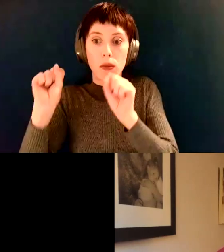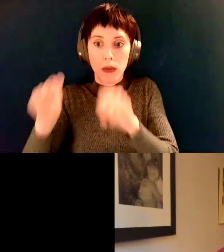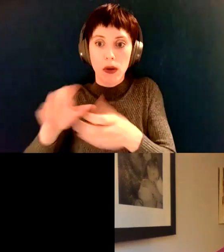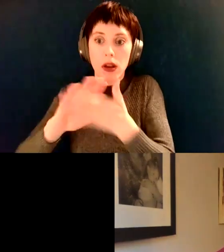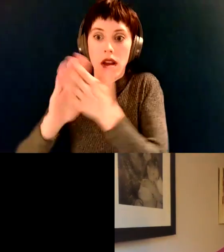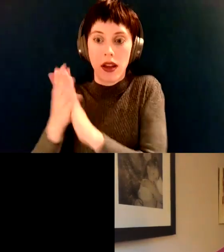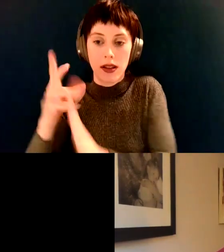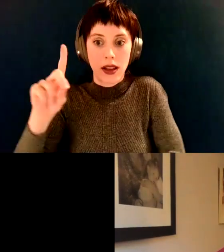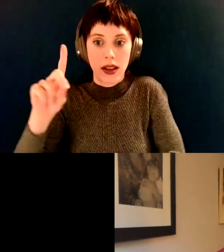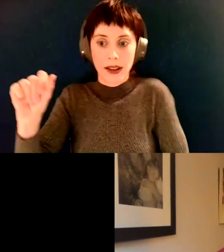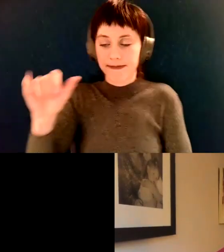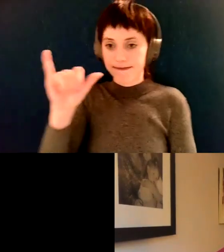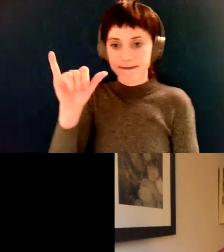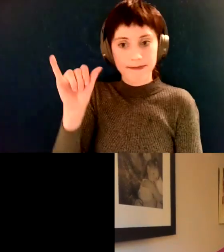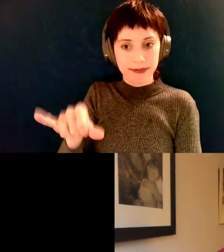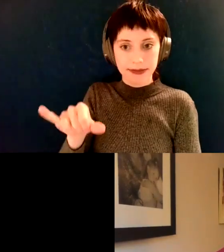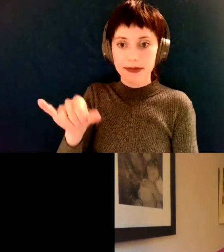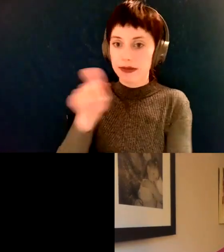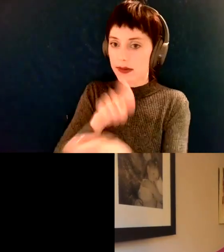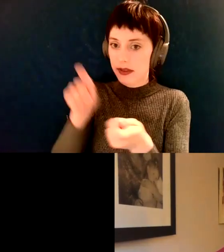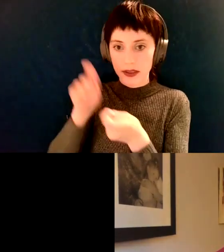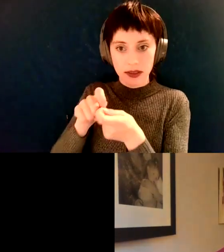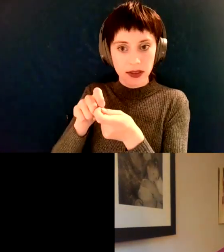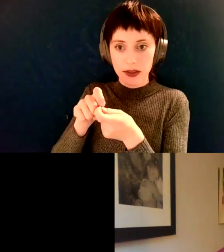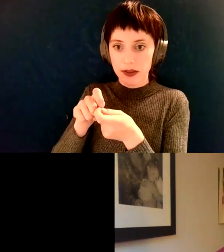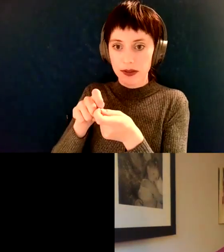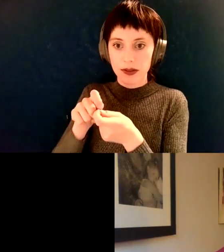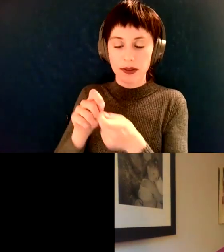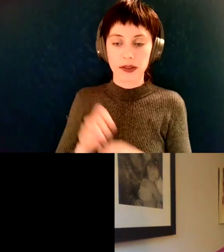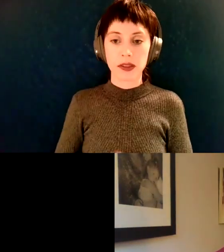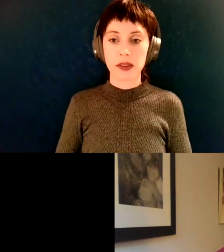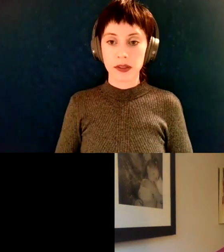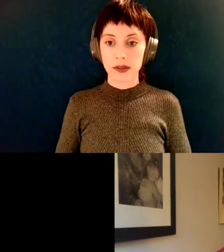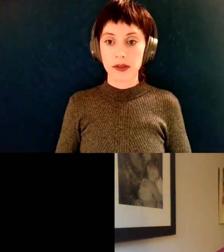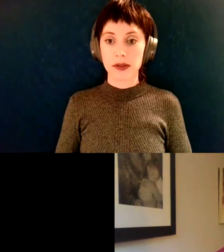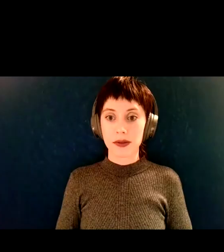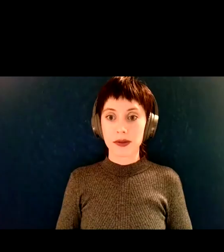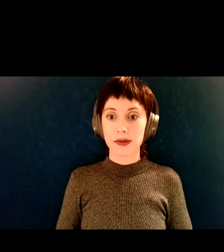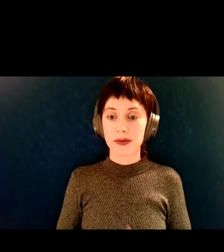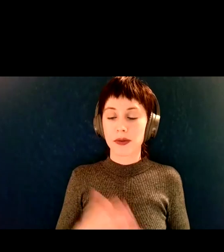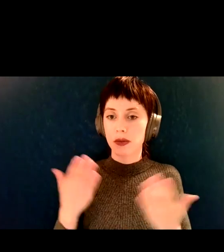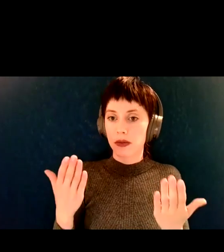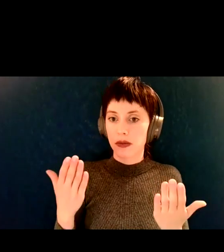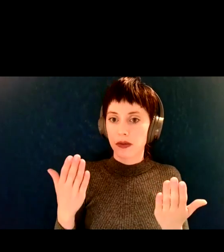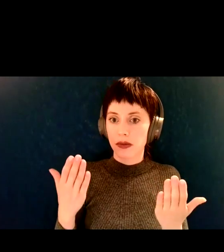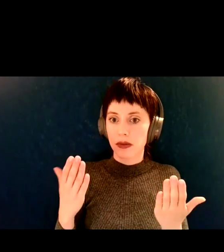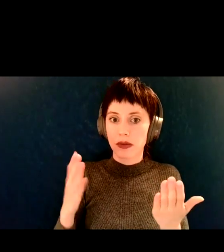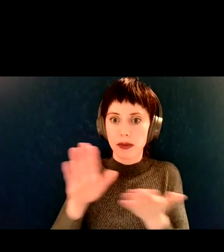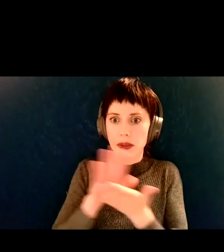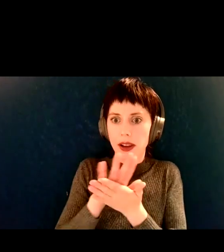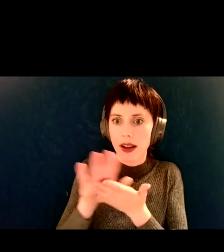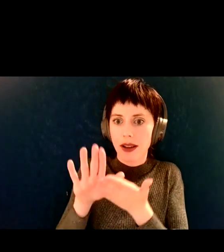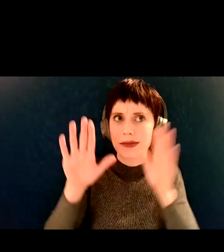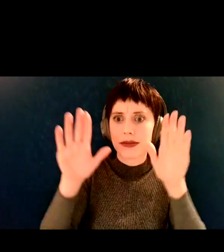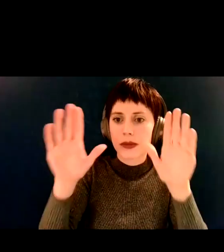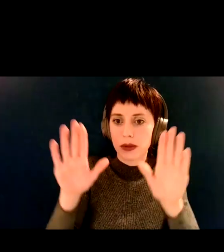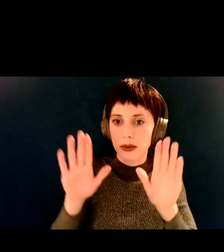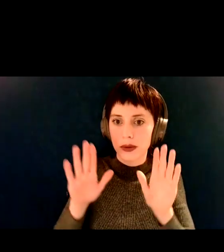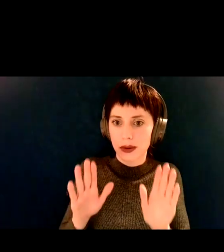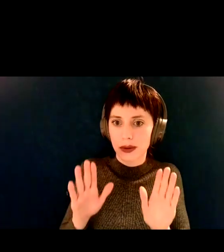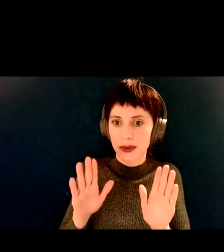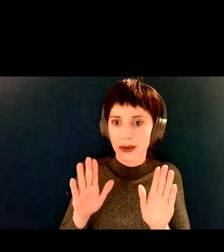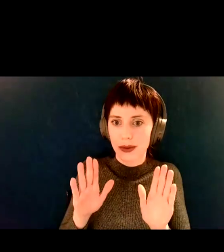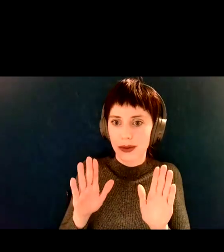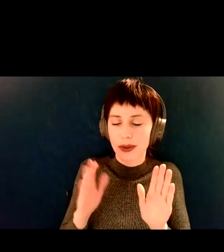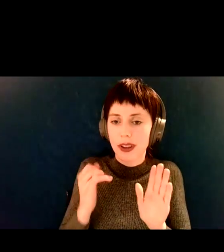you know, and, and so wouldn't it be wonderful if having a,